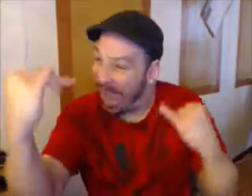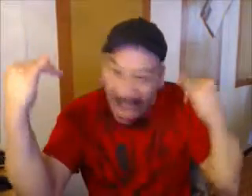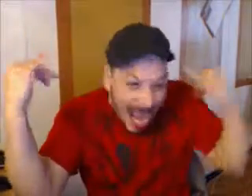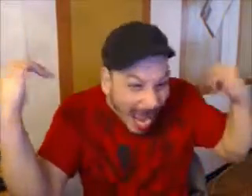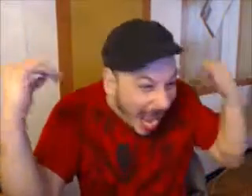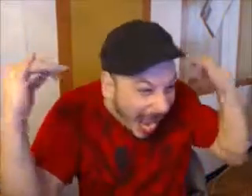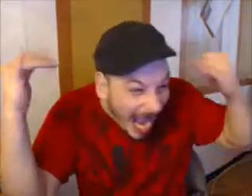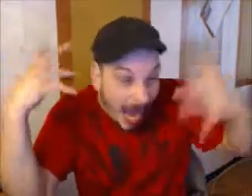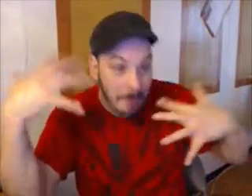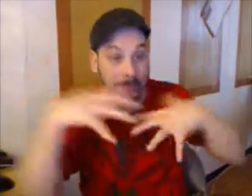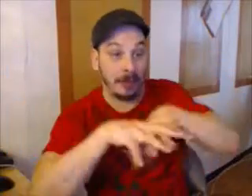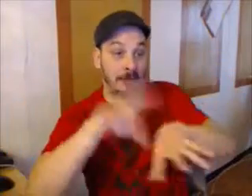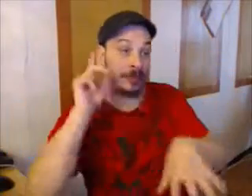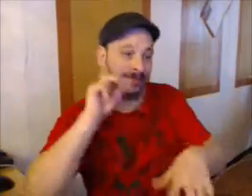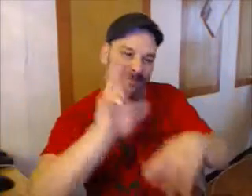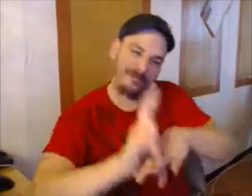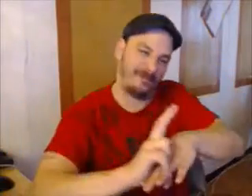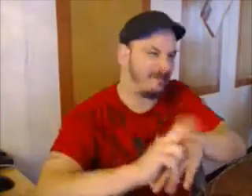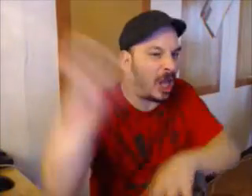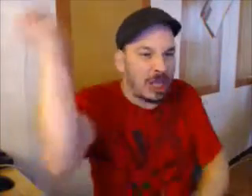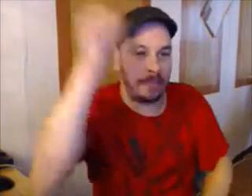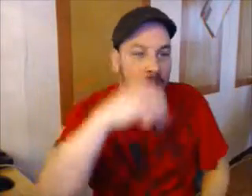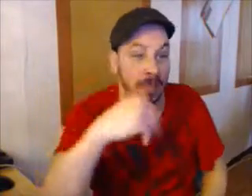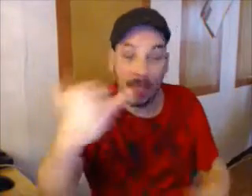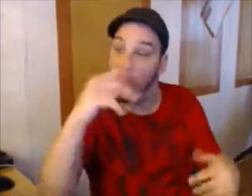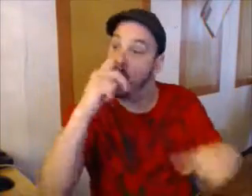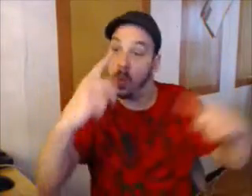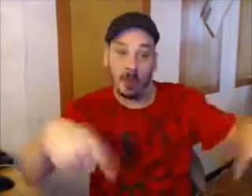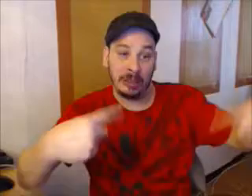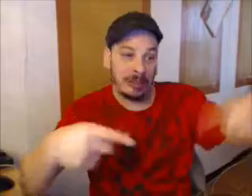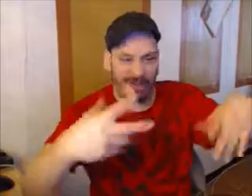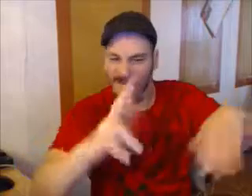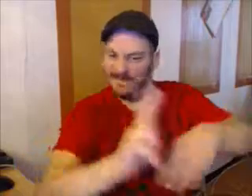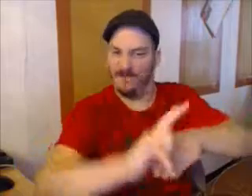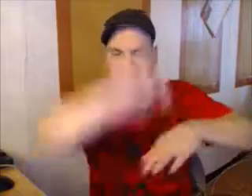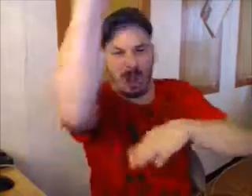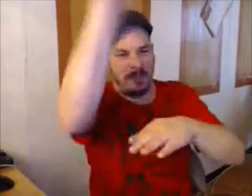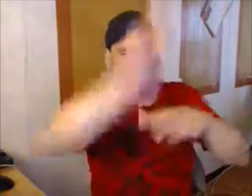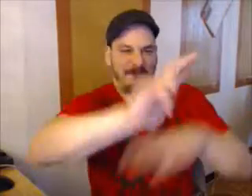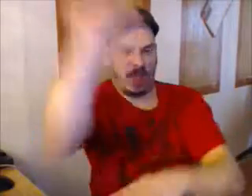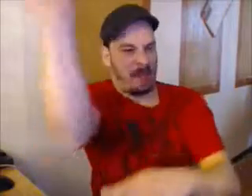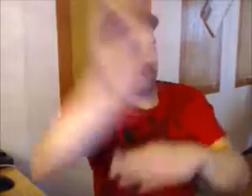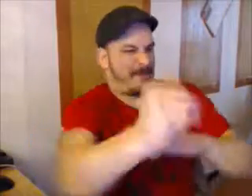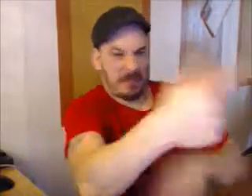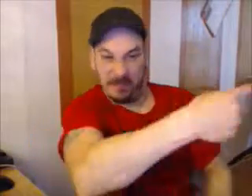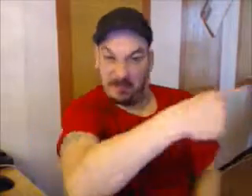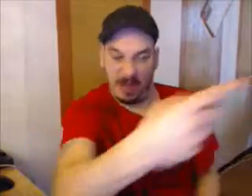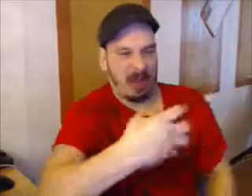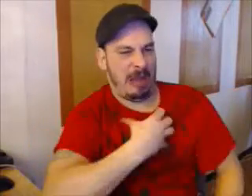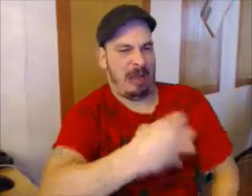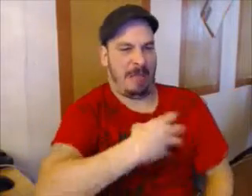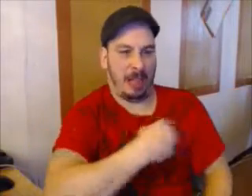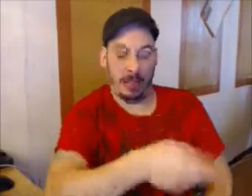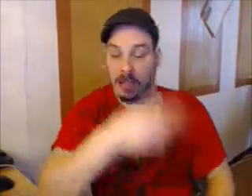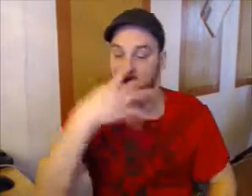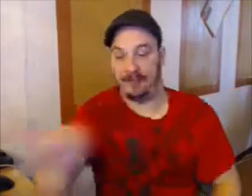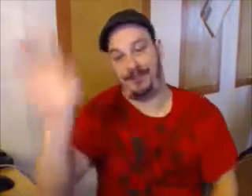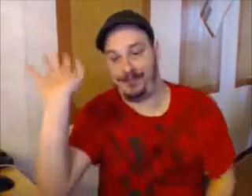nards differ. Women and children should avoid contact with application sites. Discontinue Androgel and call your doctor if you see unexpected signs of